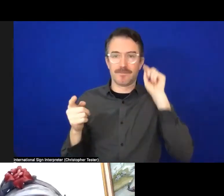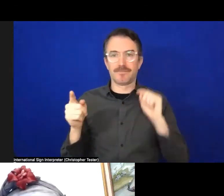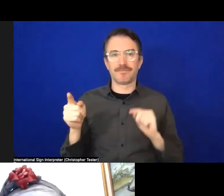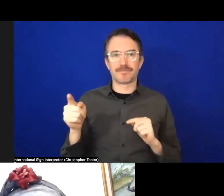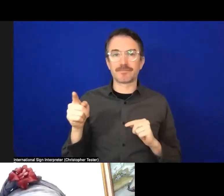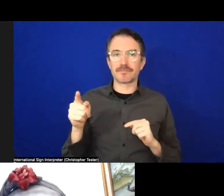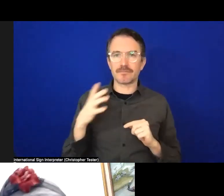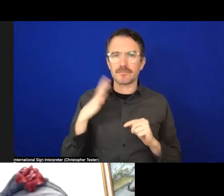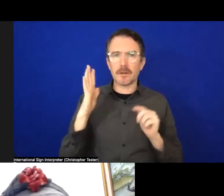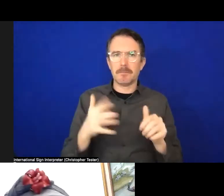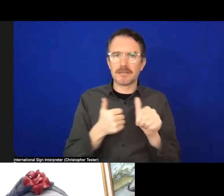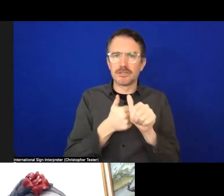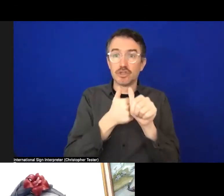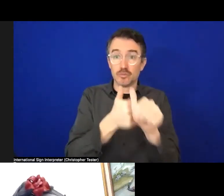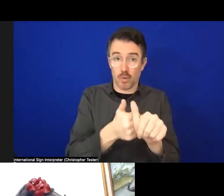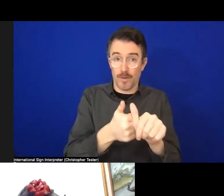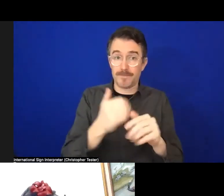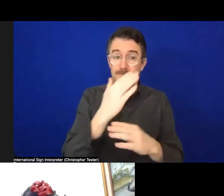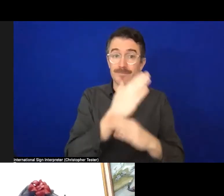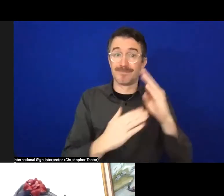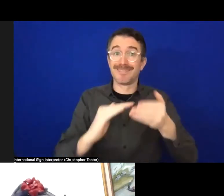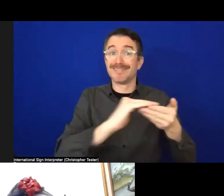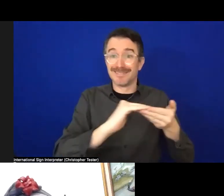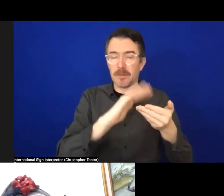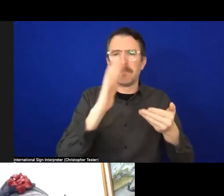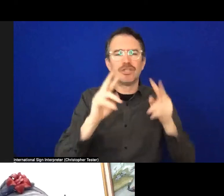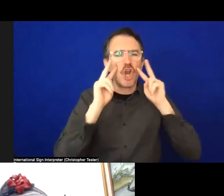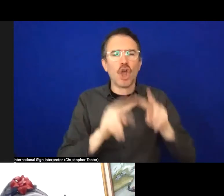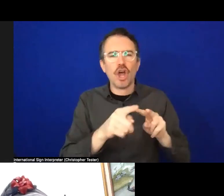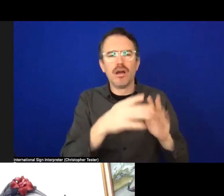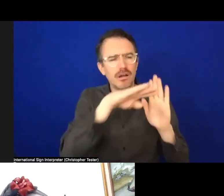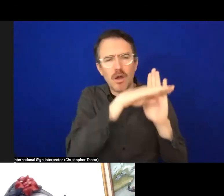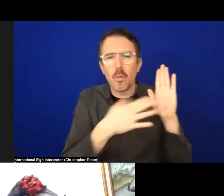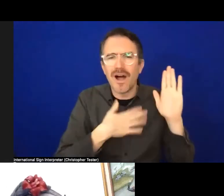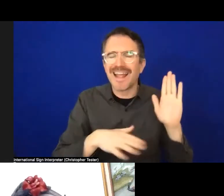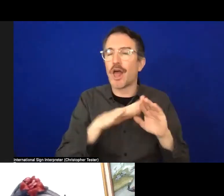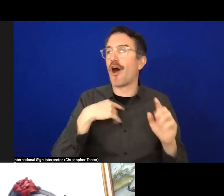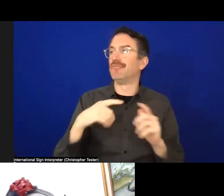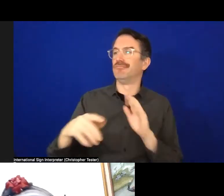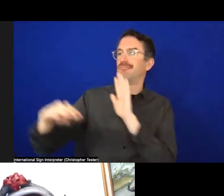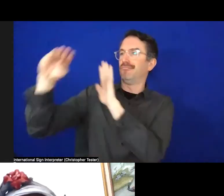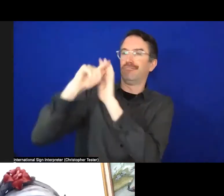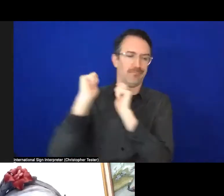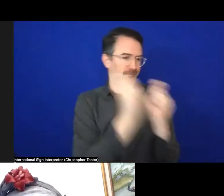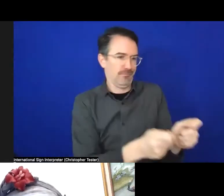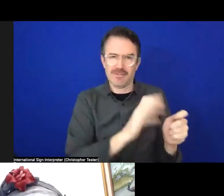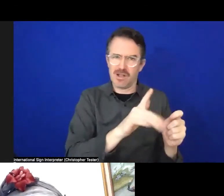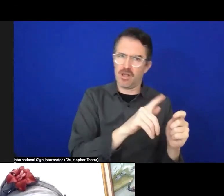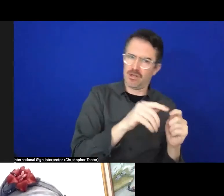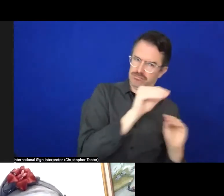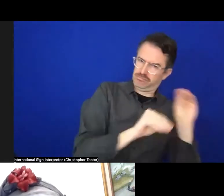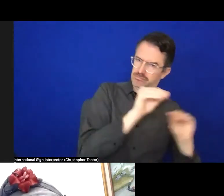the needs of their advocacy. And also the funding can do differently when they also